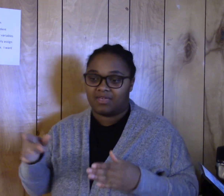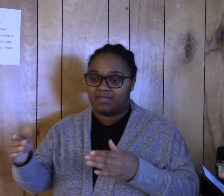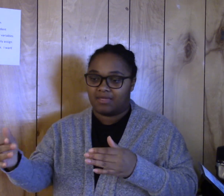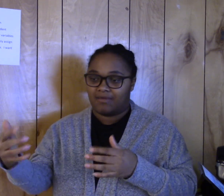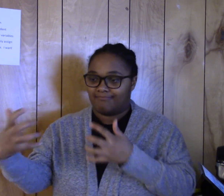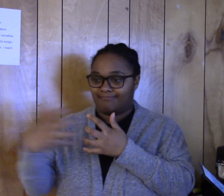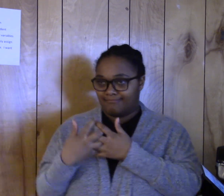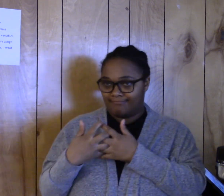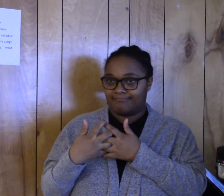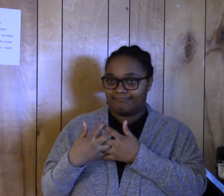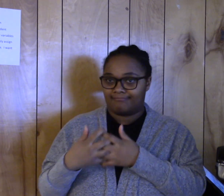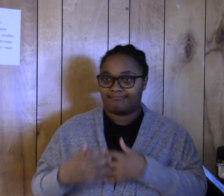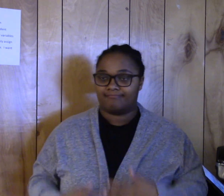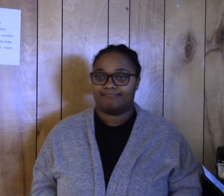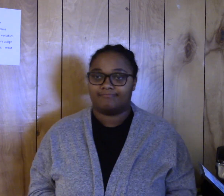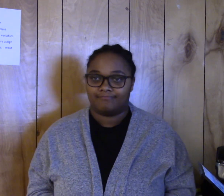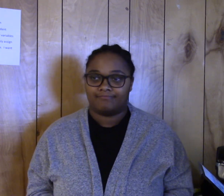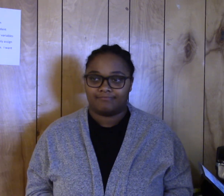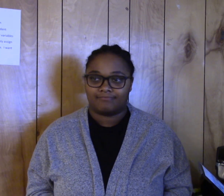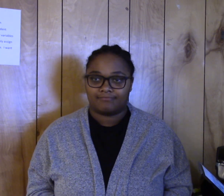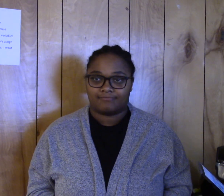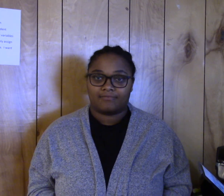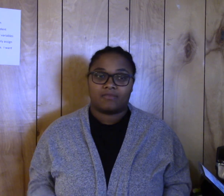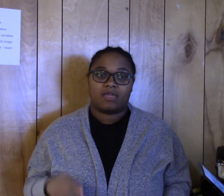except in cases of extreme personalities.